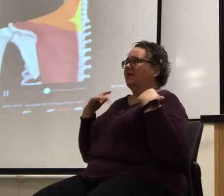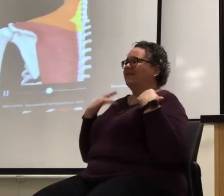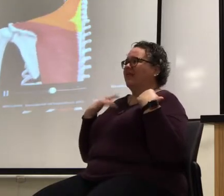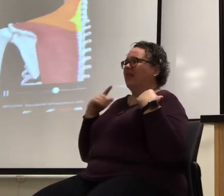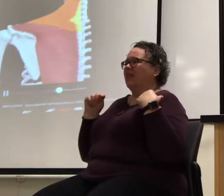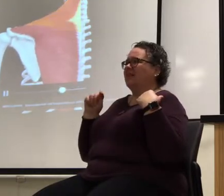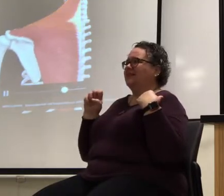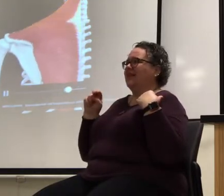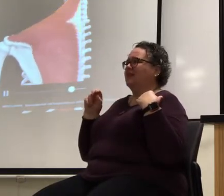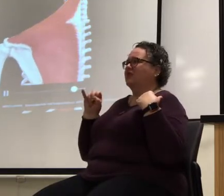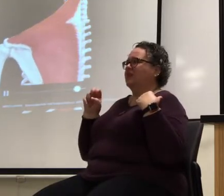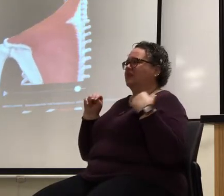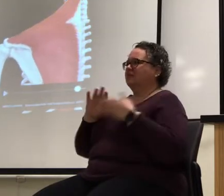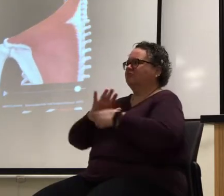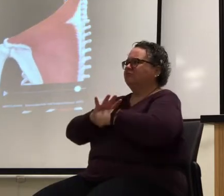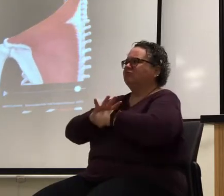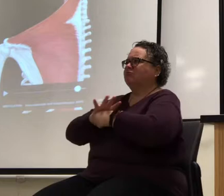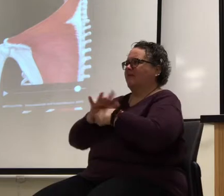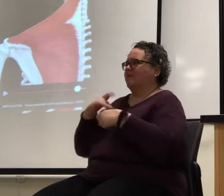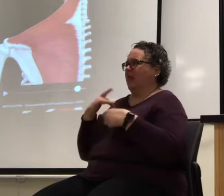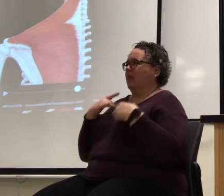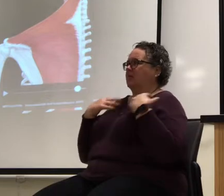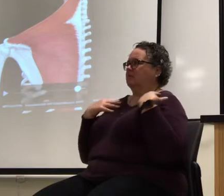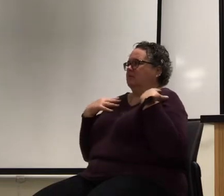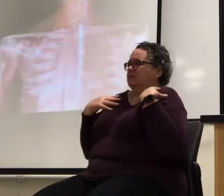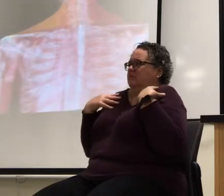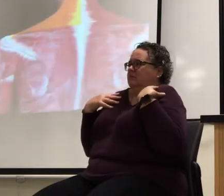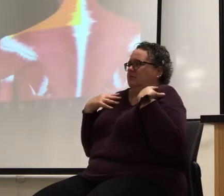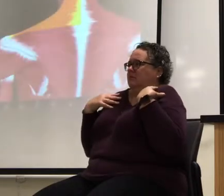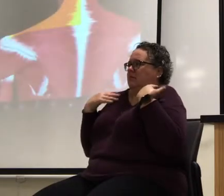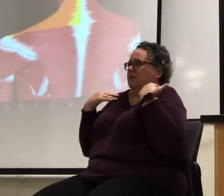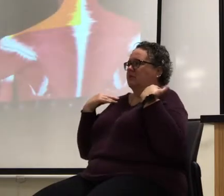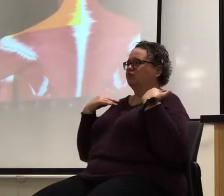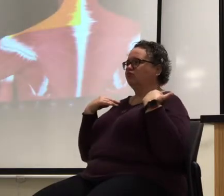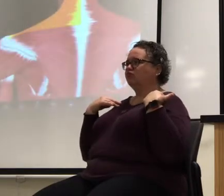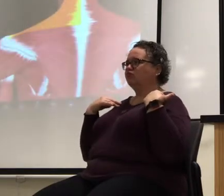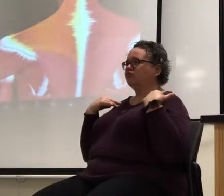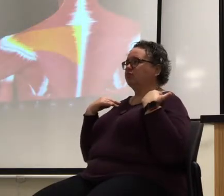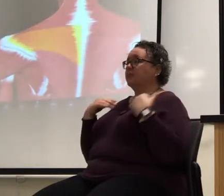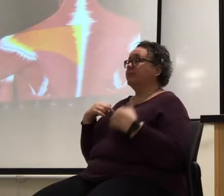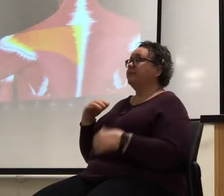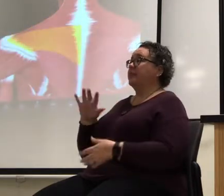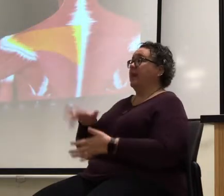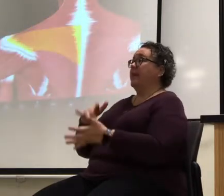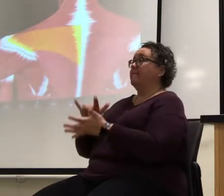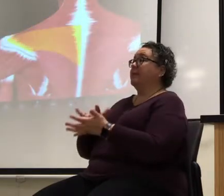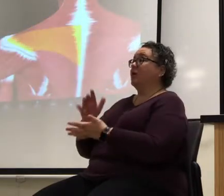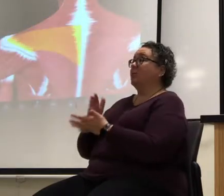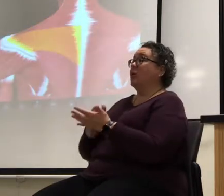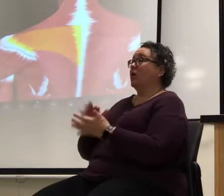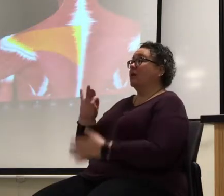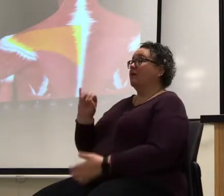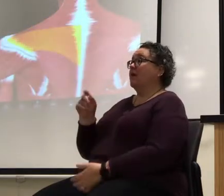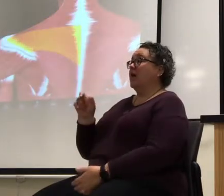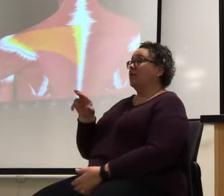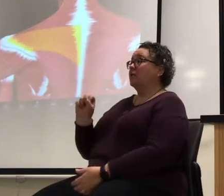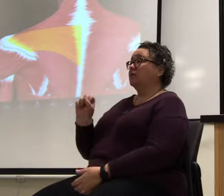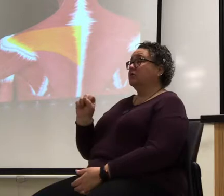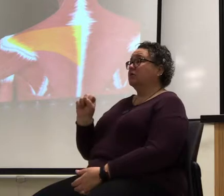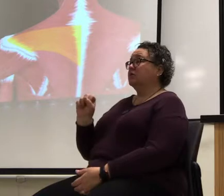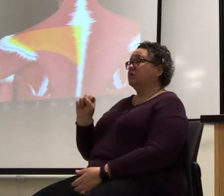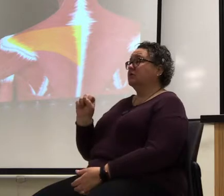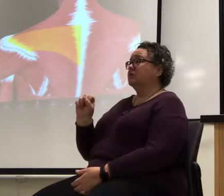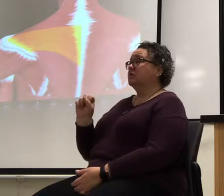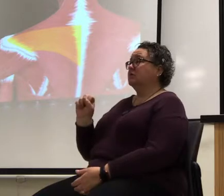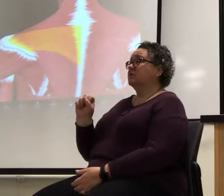that's that part of the muscle. Okay, let me stop, go back. This middle part, the part where the fibers run